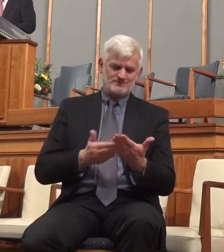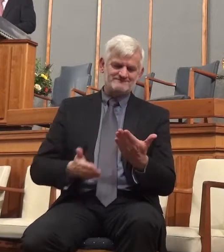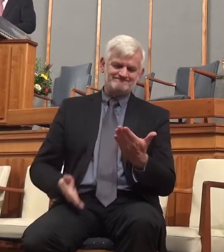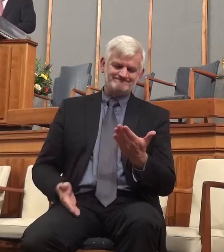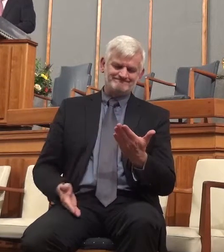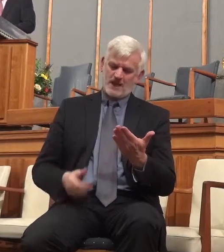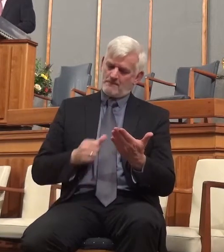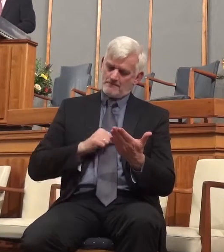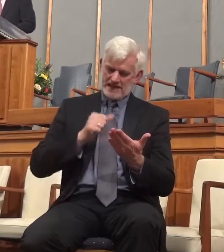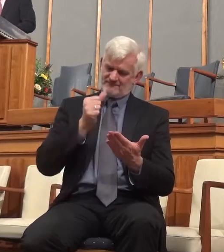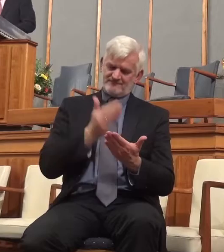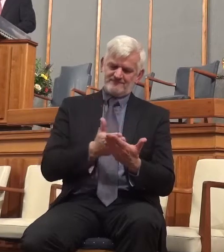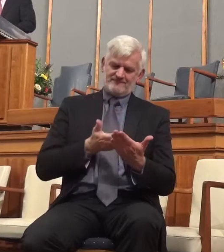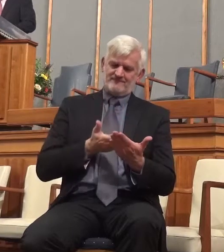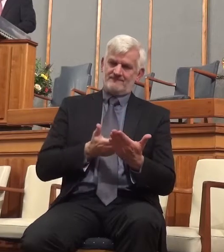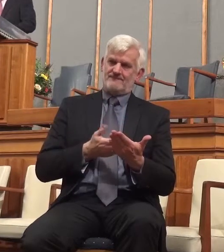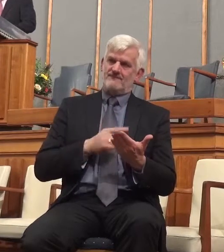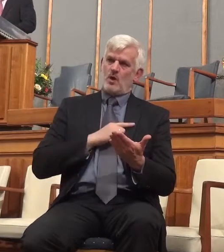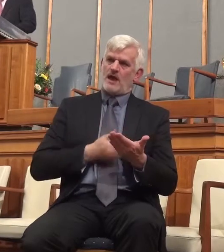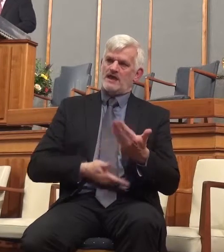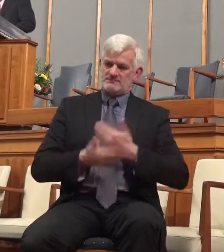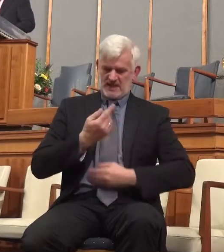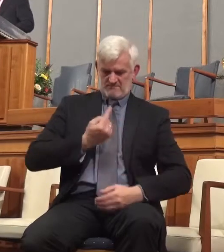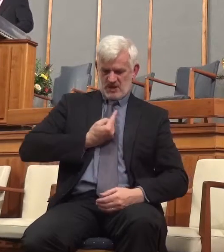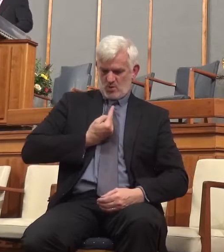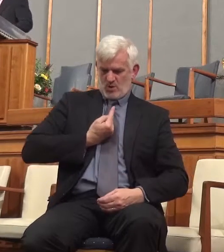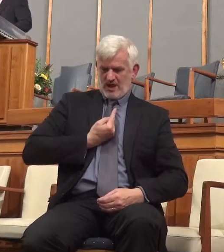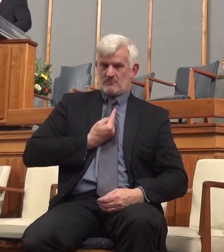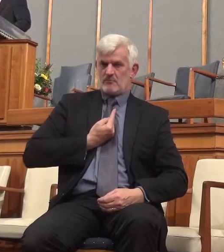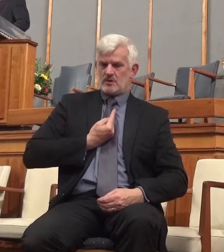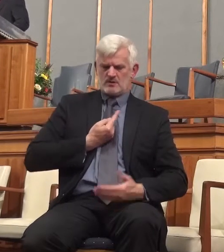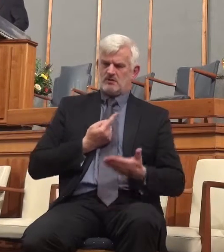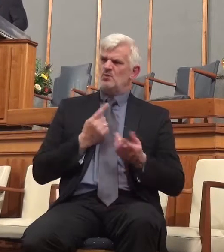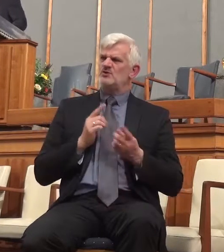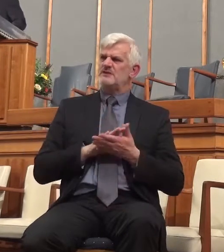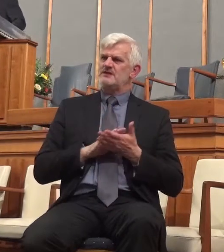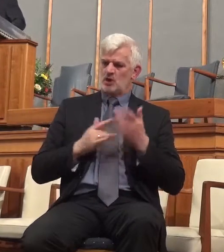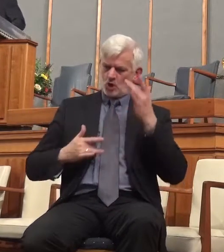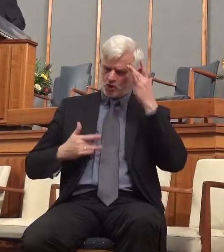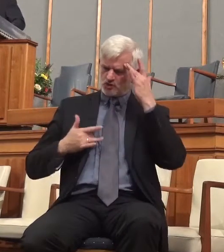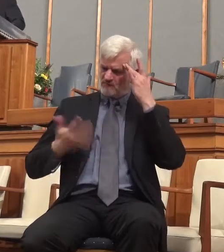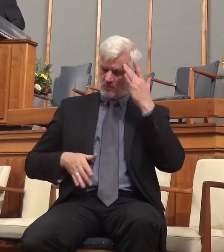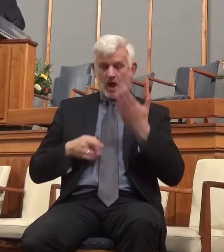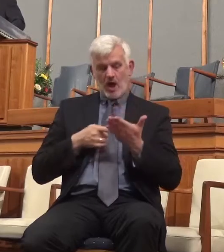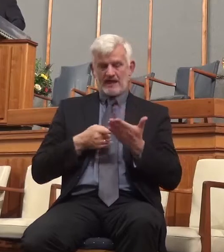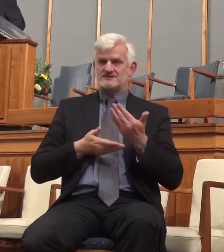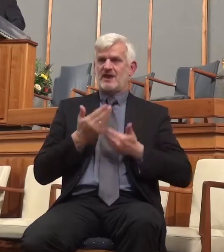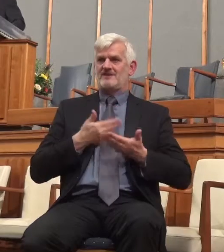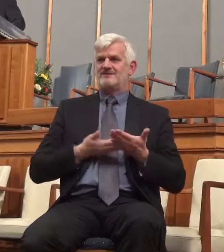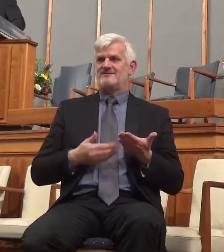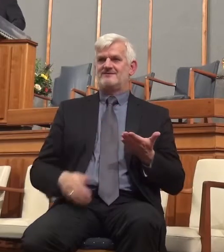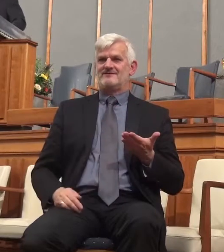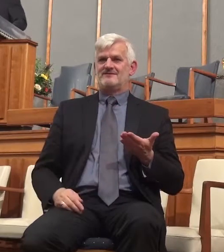it. It explains human nature, why we have consciences, why we fail to keep the standards that